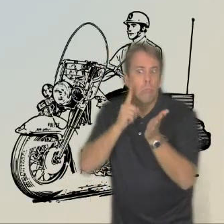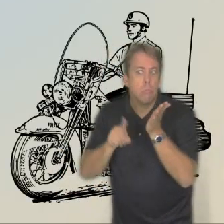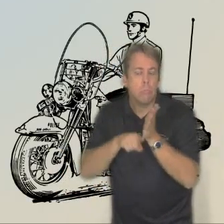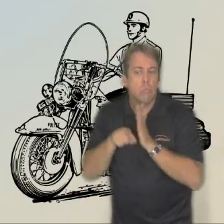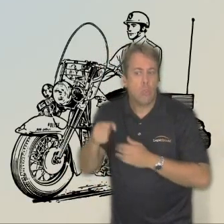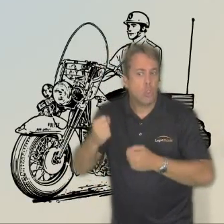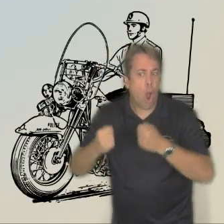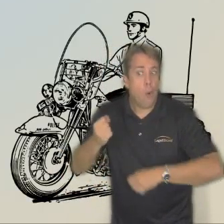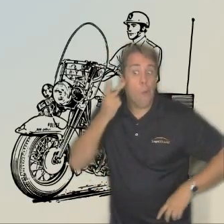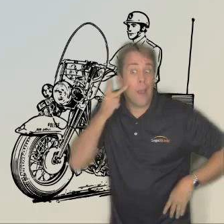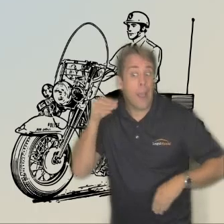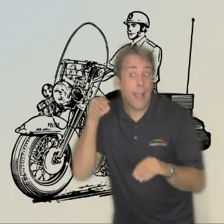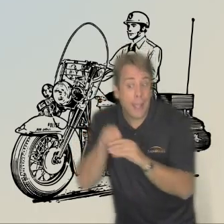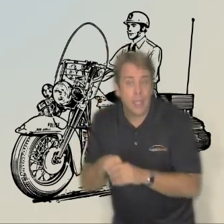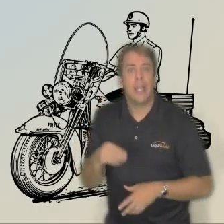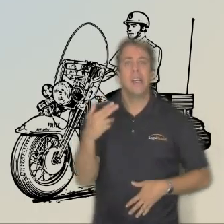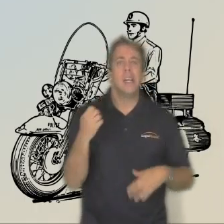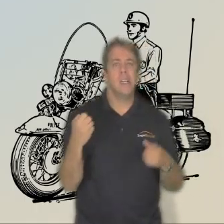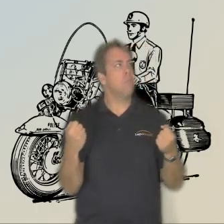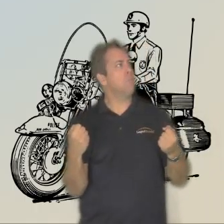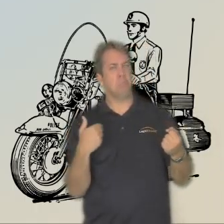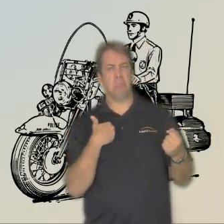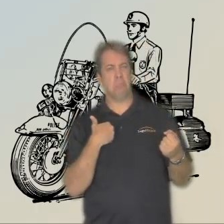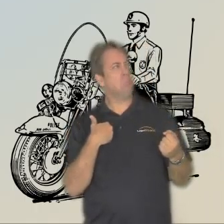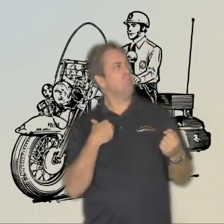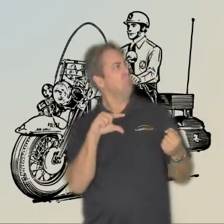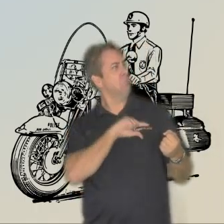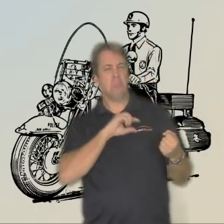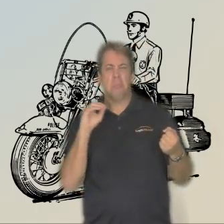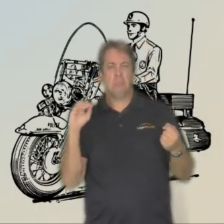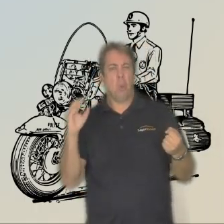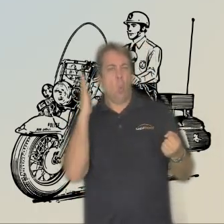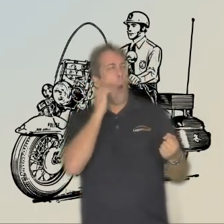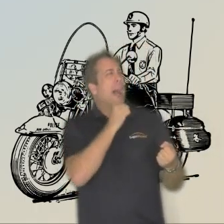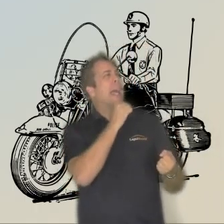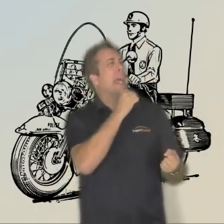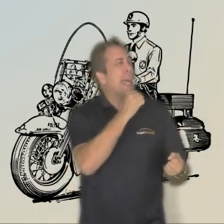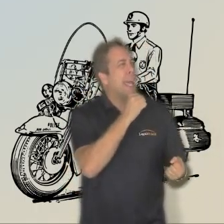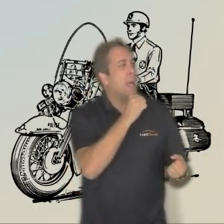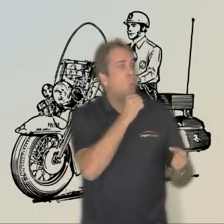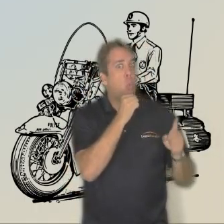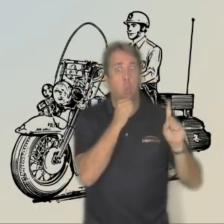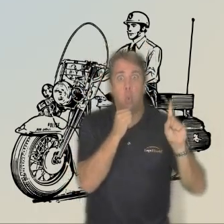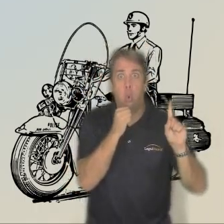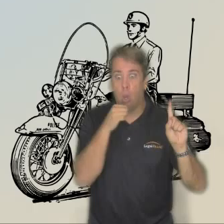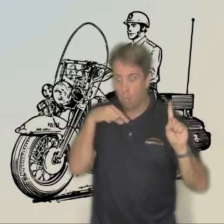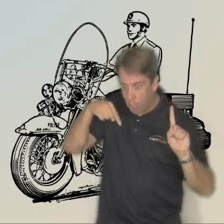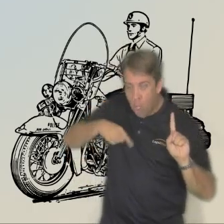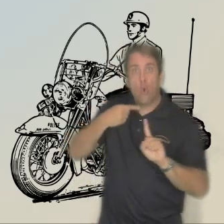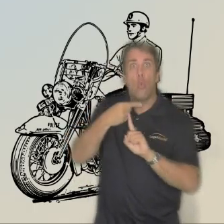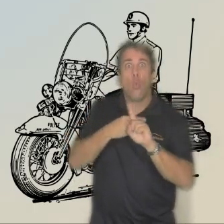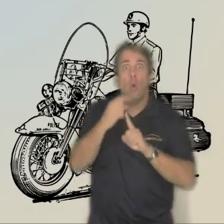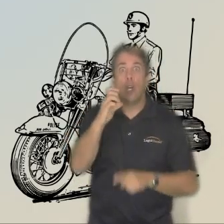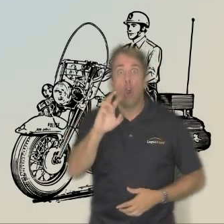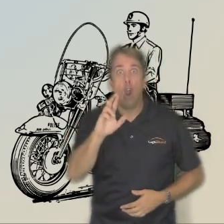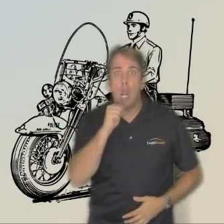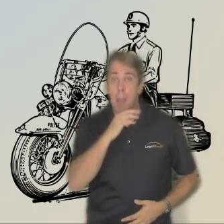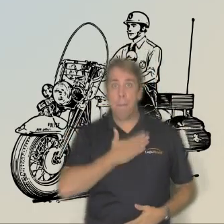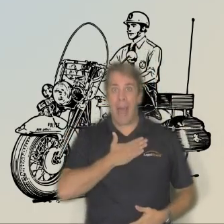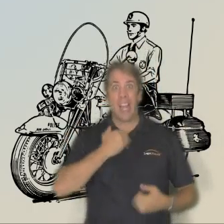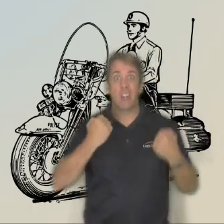officers on site and they requested to search Eddie's vehicle. At first thought, he thought nothing of it. Then he realized he was in a rental car,